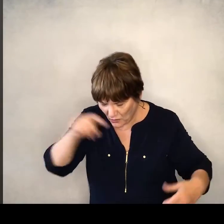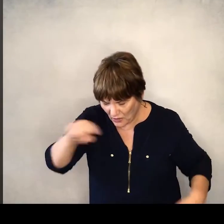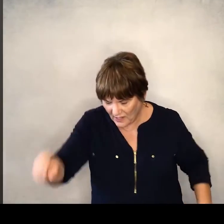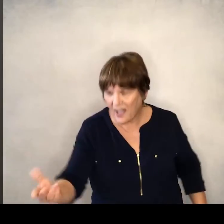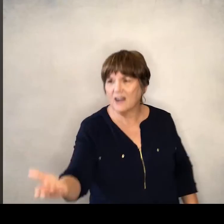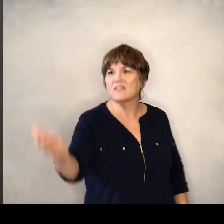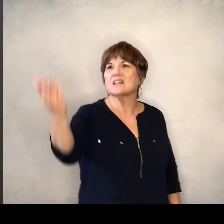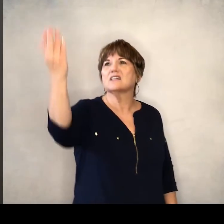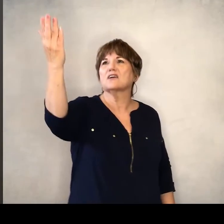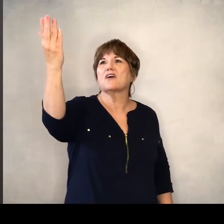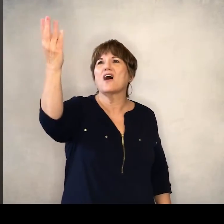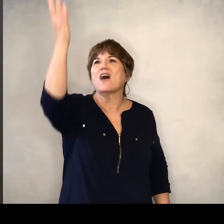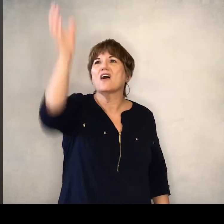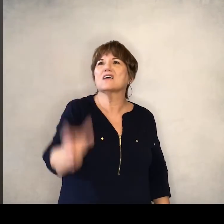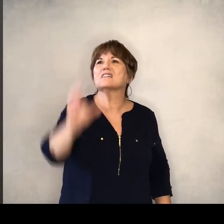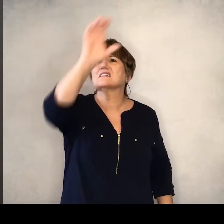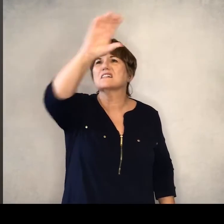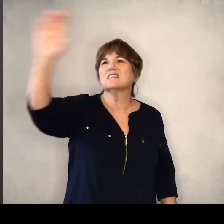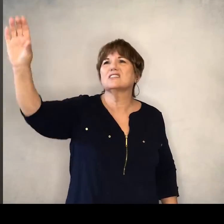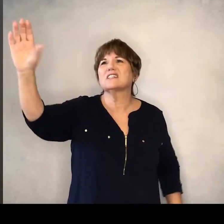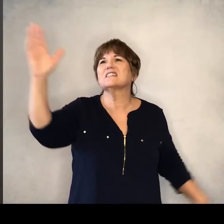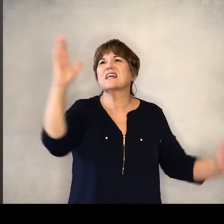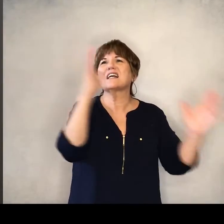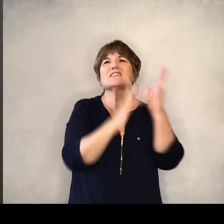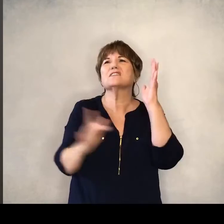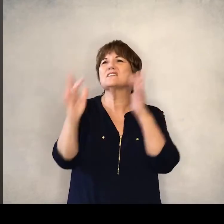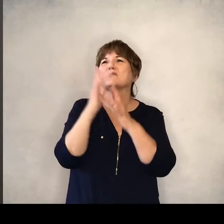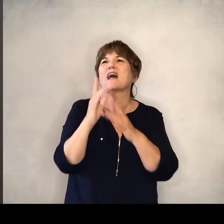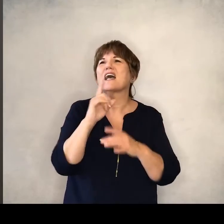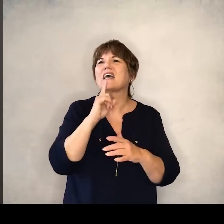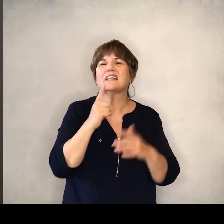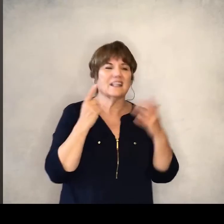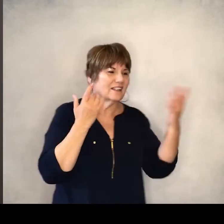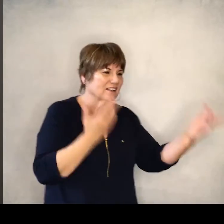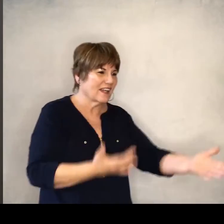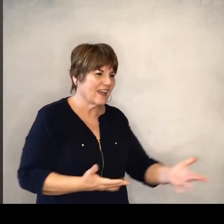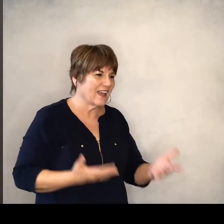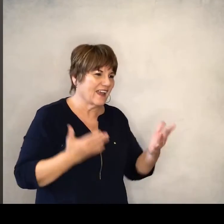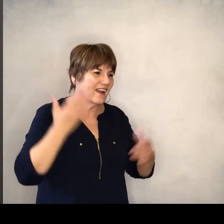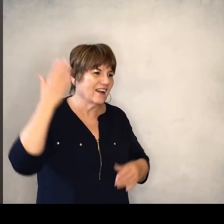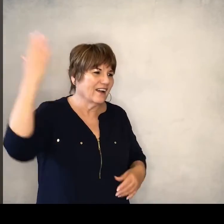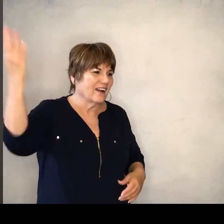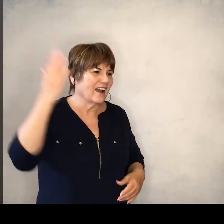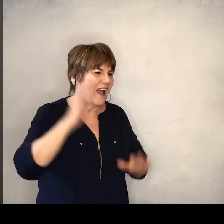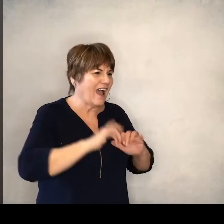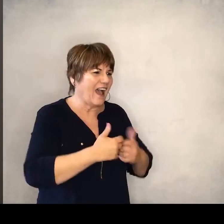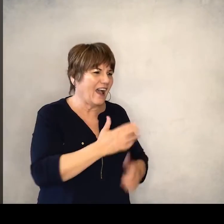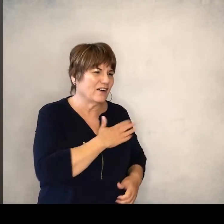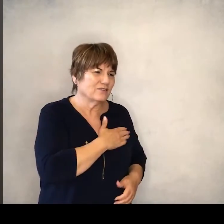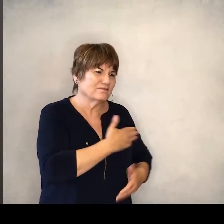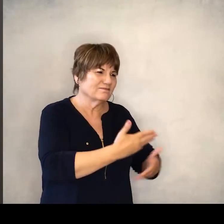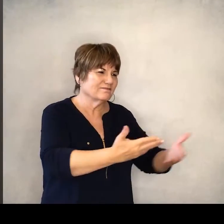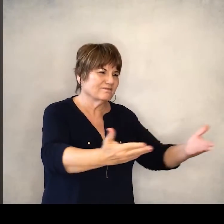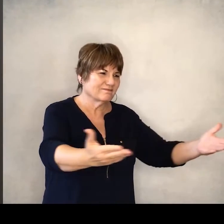the cross. Jesus is waiting there with open